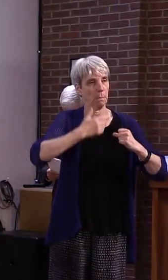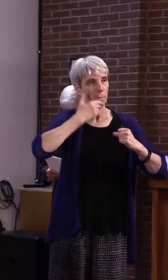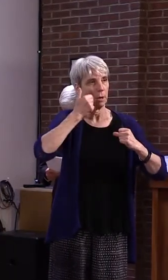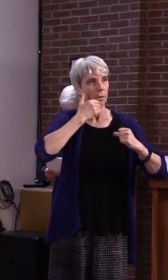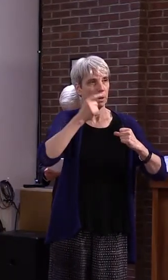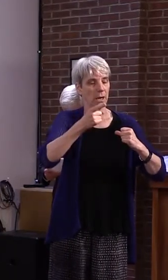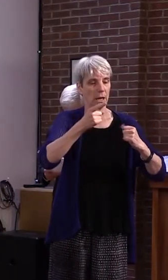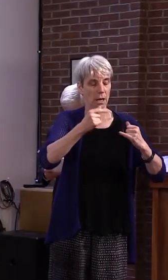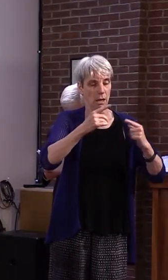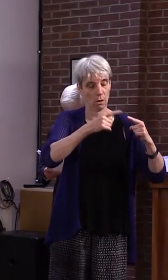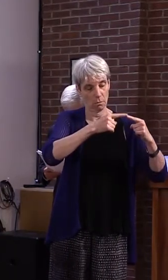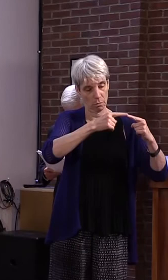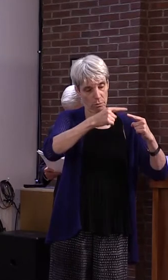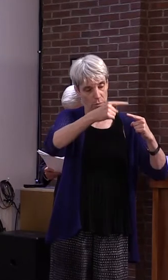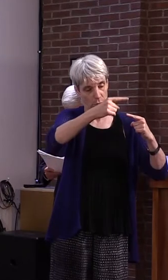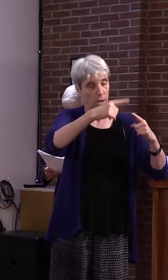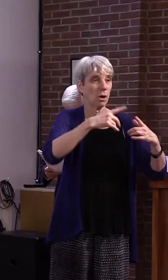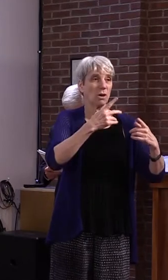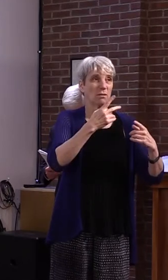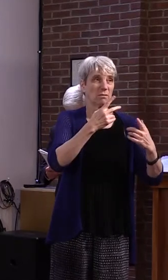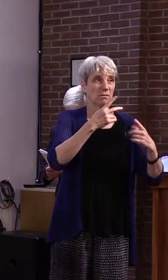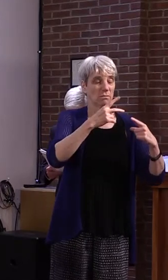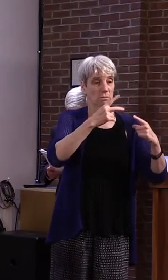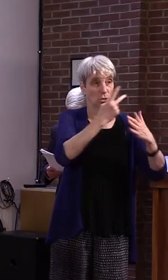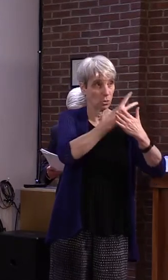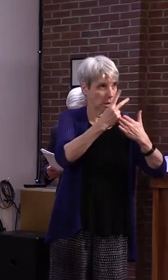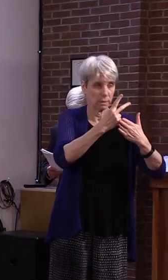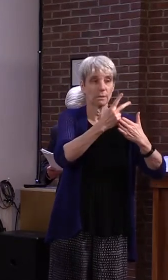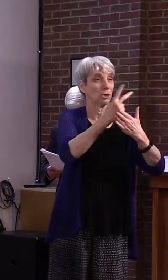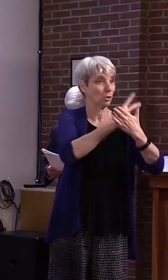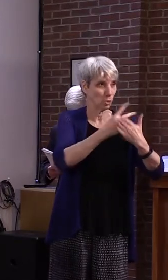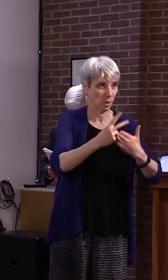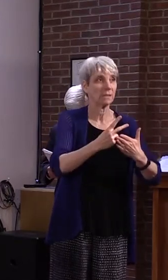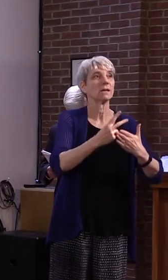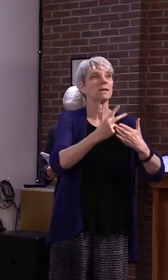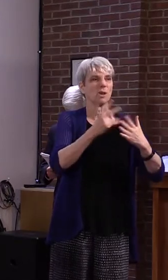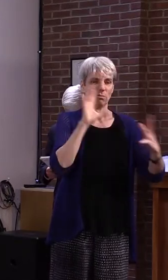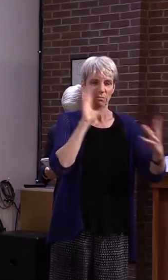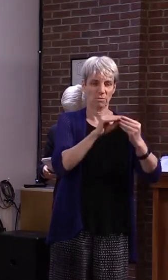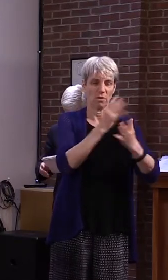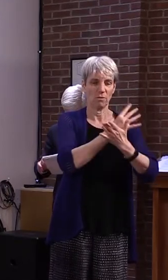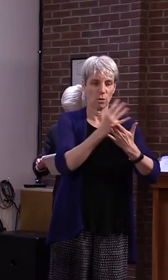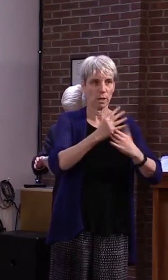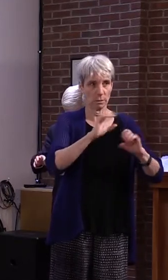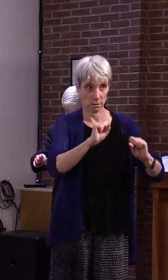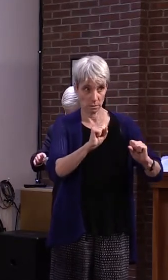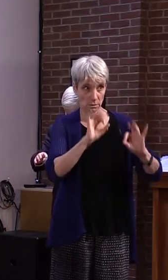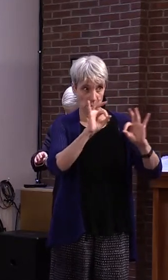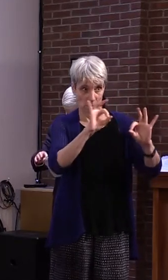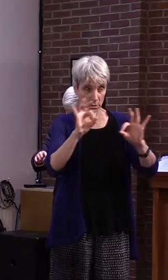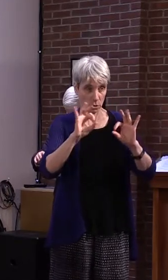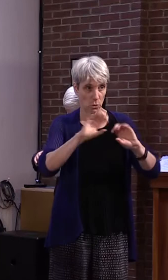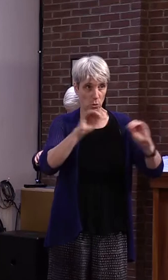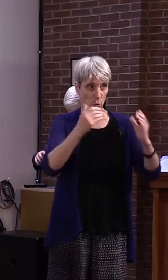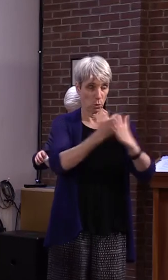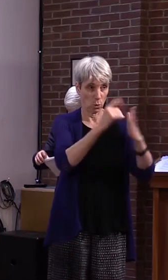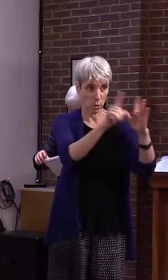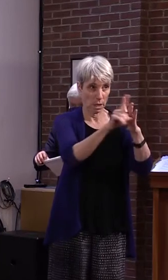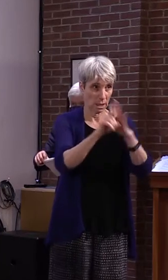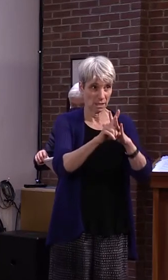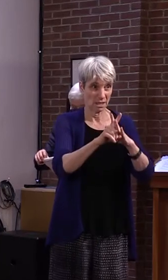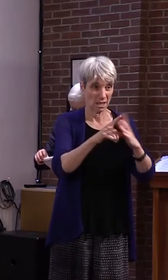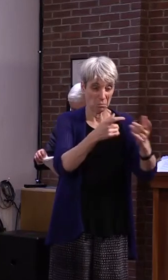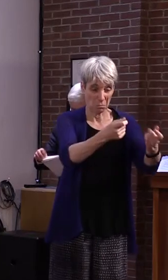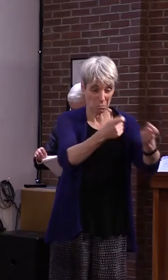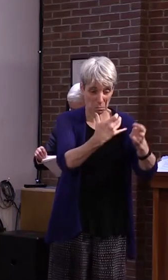two cycles through. So they're better off where they are than coming back here and possibly infecting others.